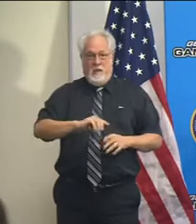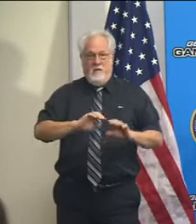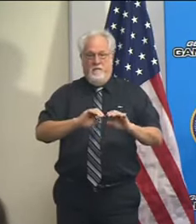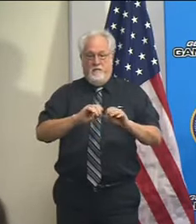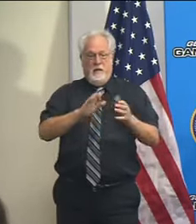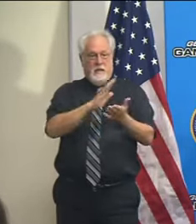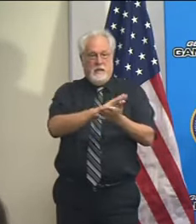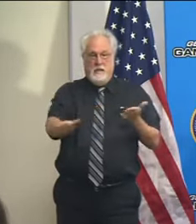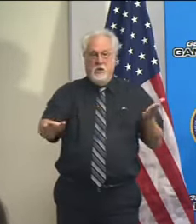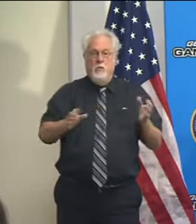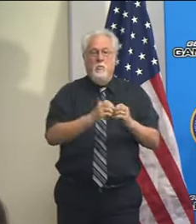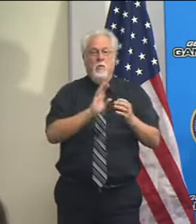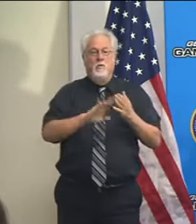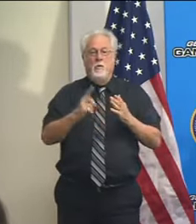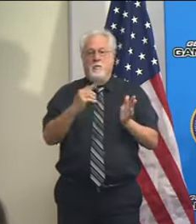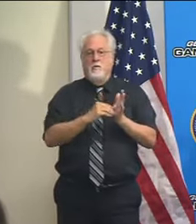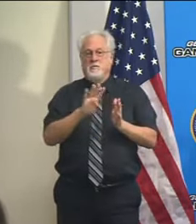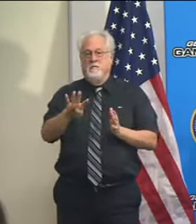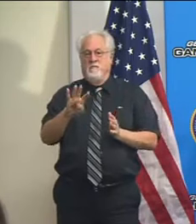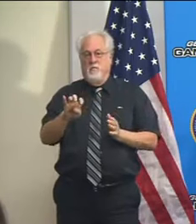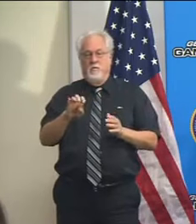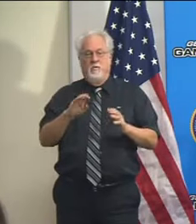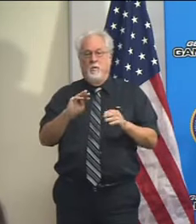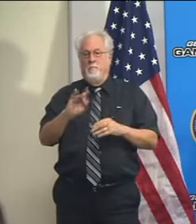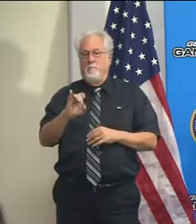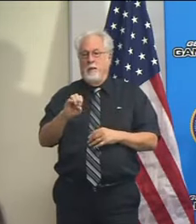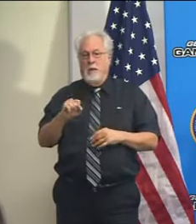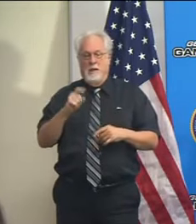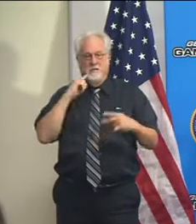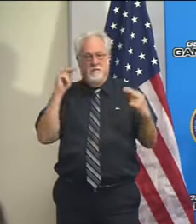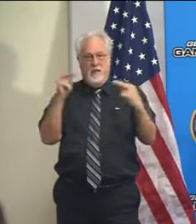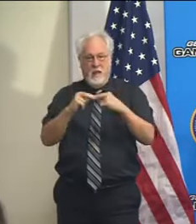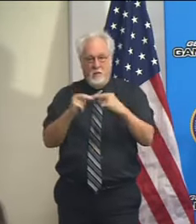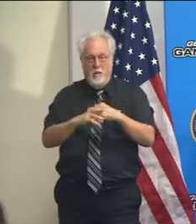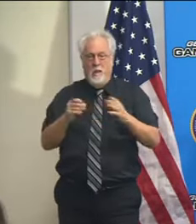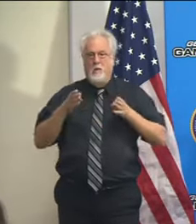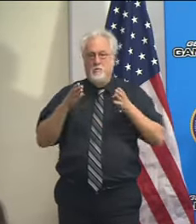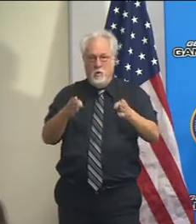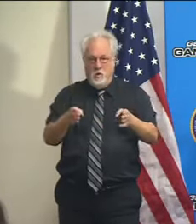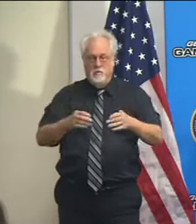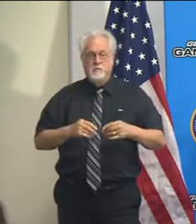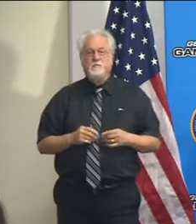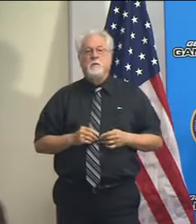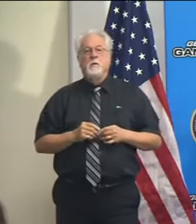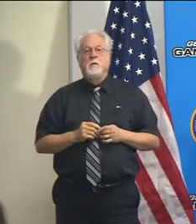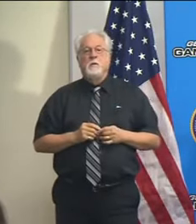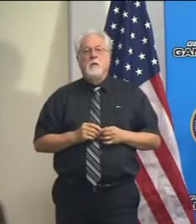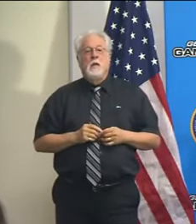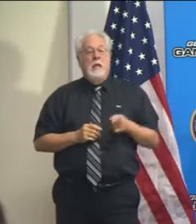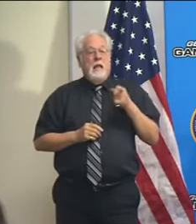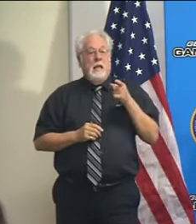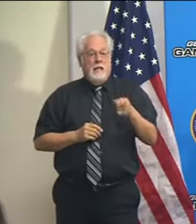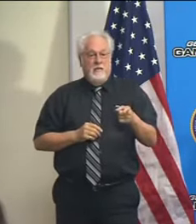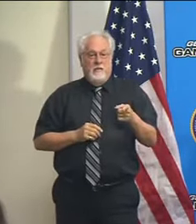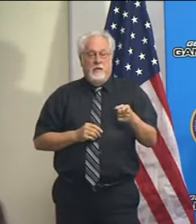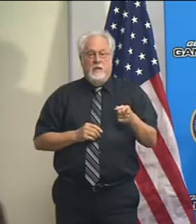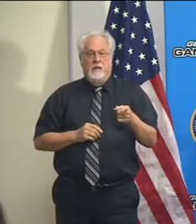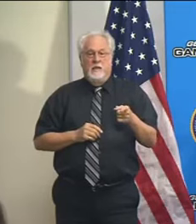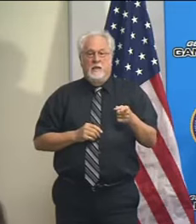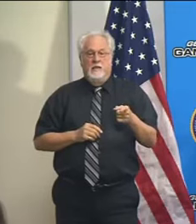more than 1,400 miles of highway and roadways. They've assessed an